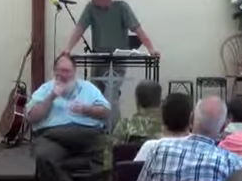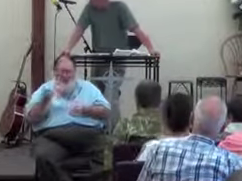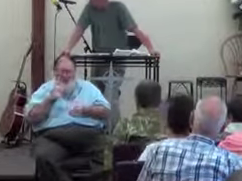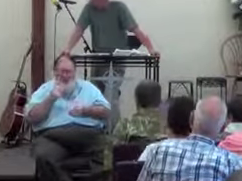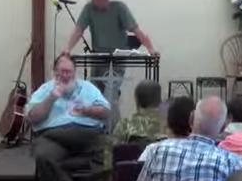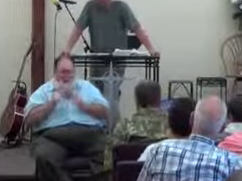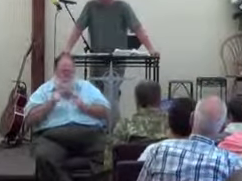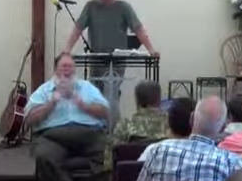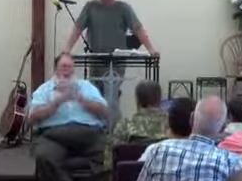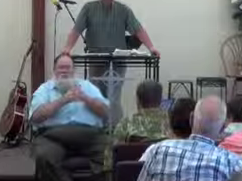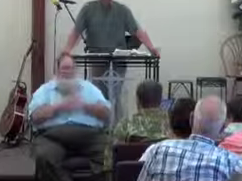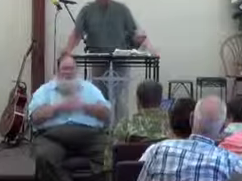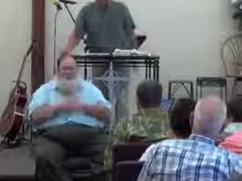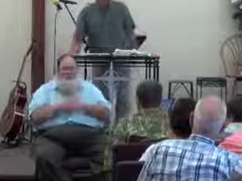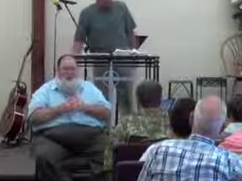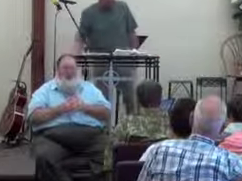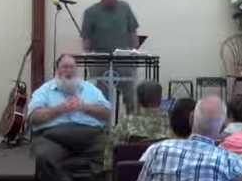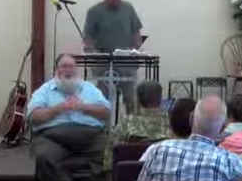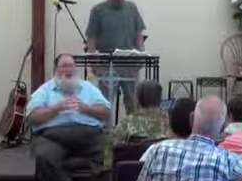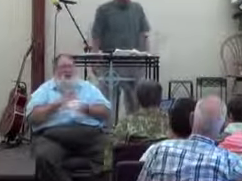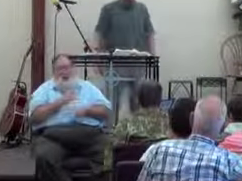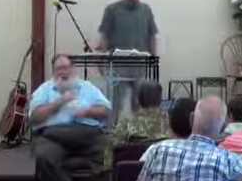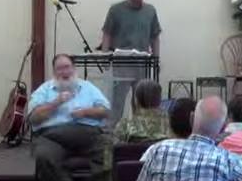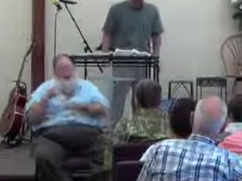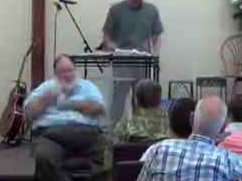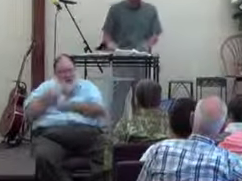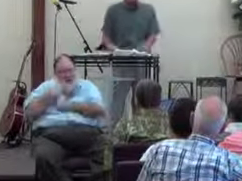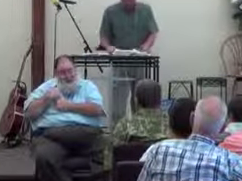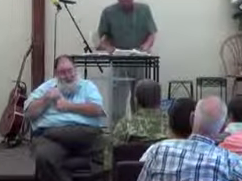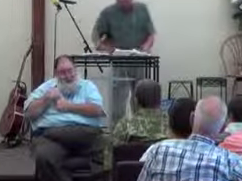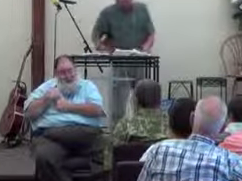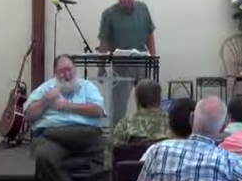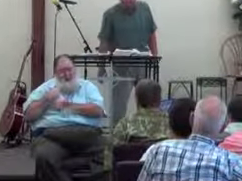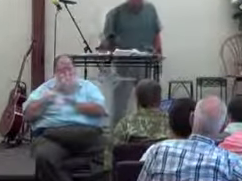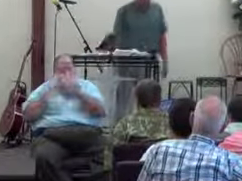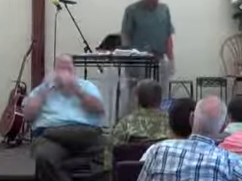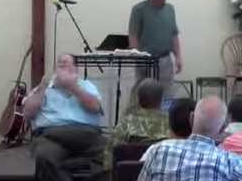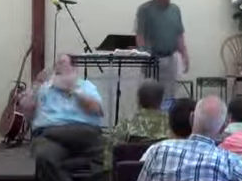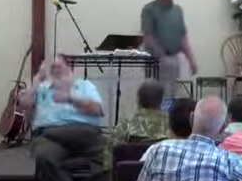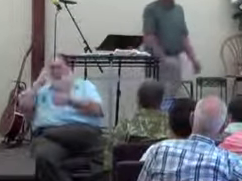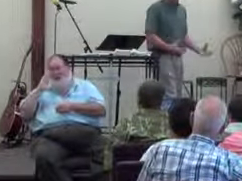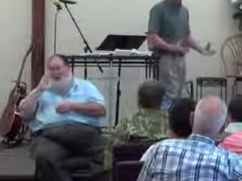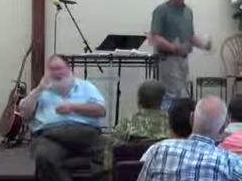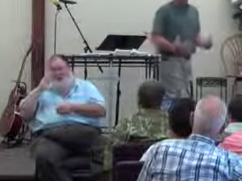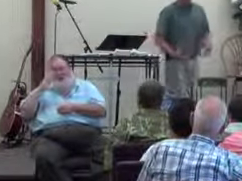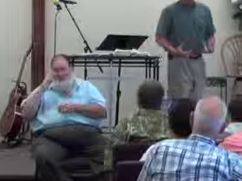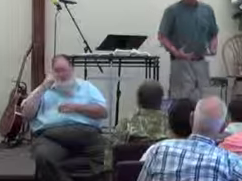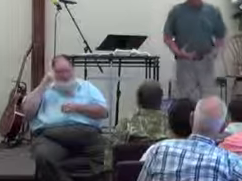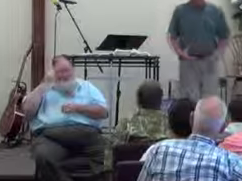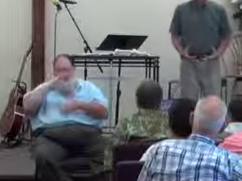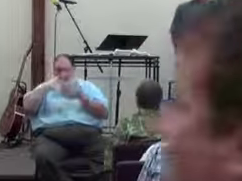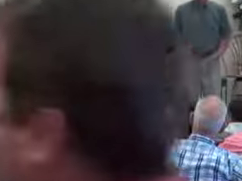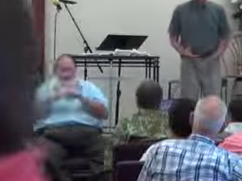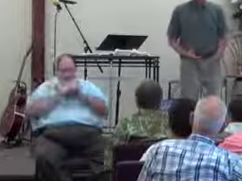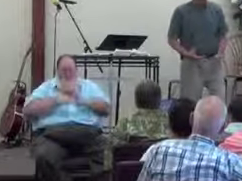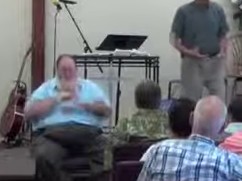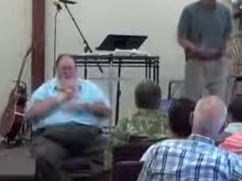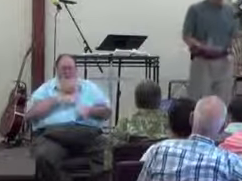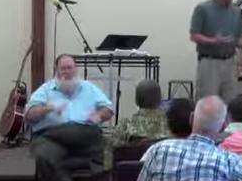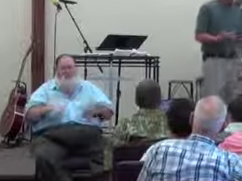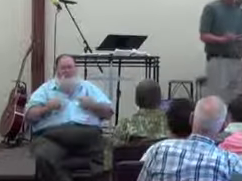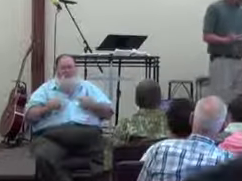thank you, God, for what you've done. Thank you, God, for how you've blessed. Thank you, God, for all the blessings in my life. And